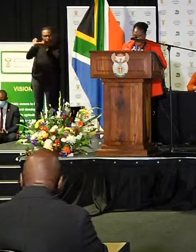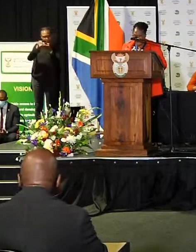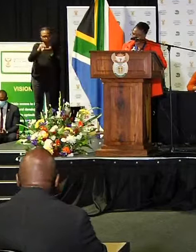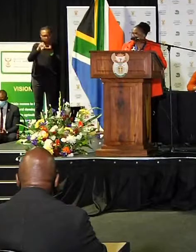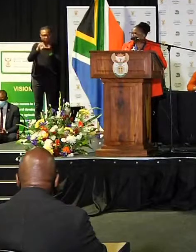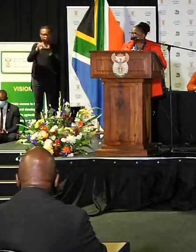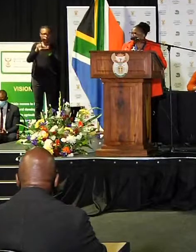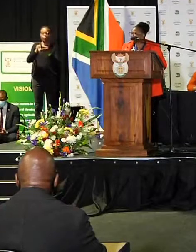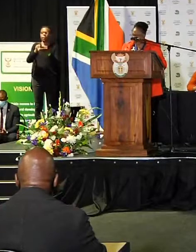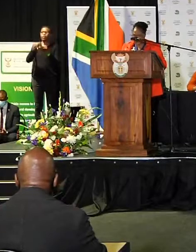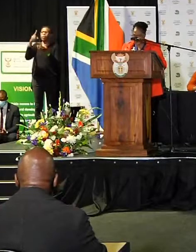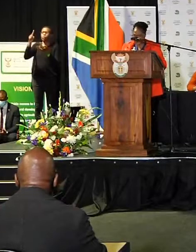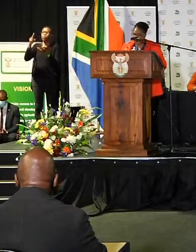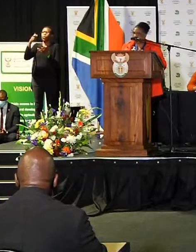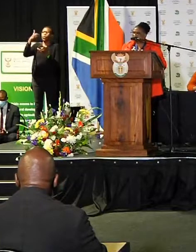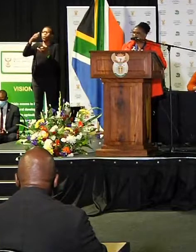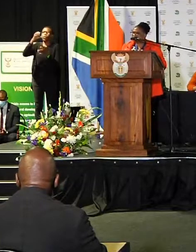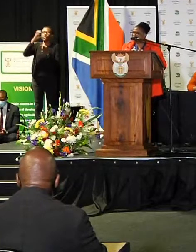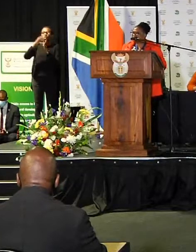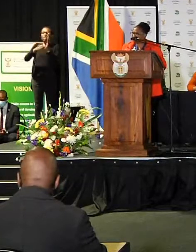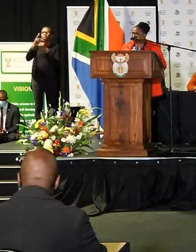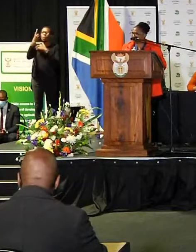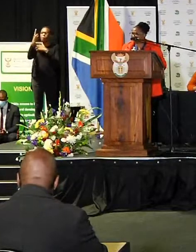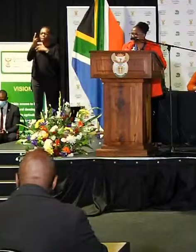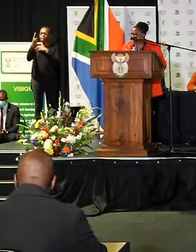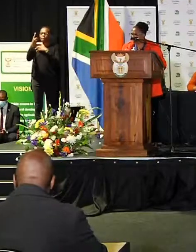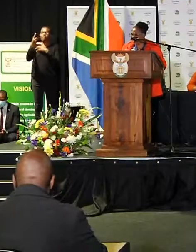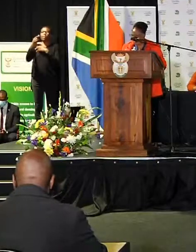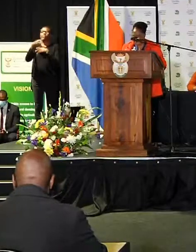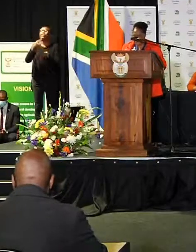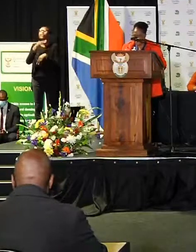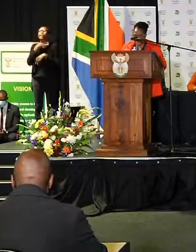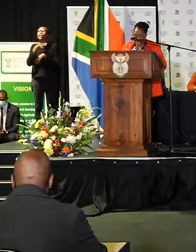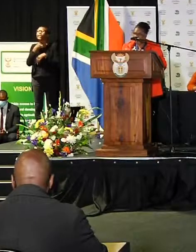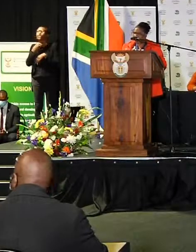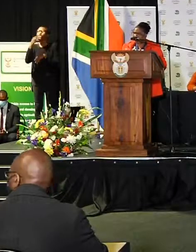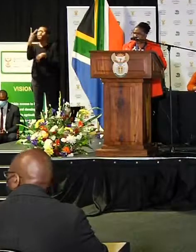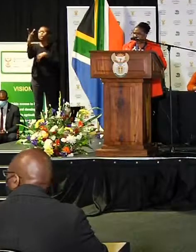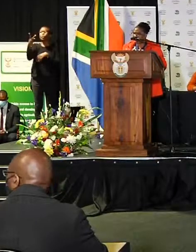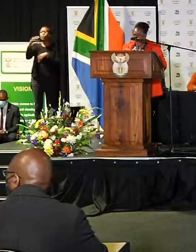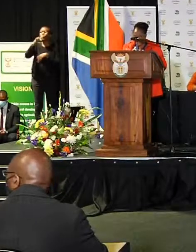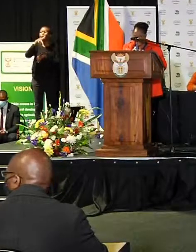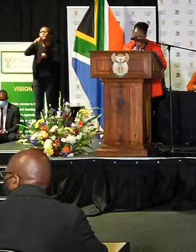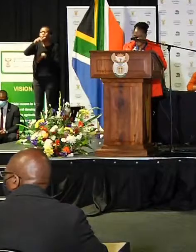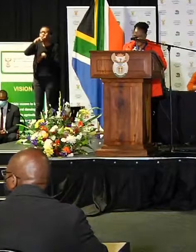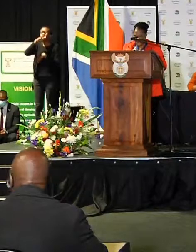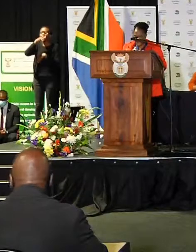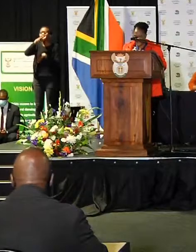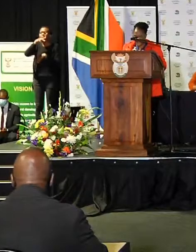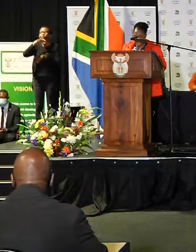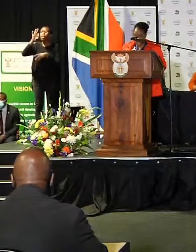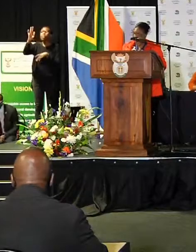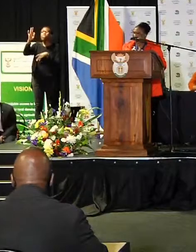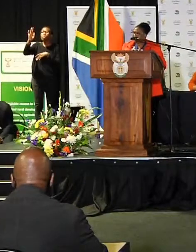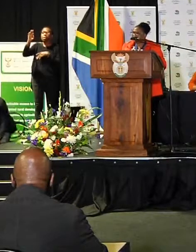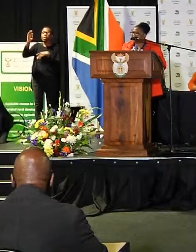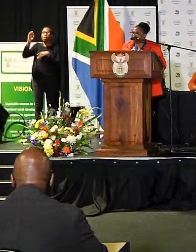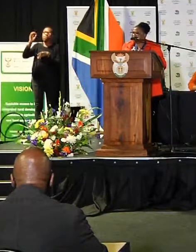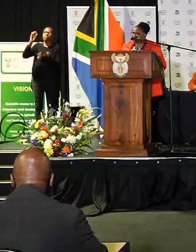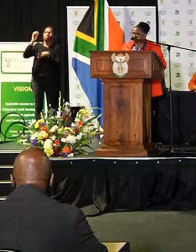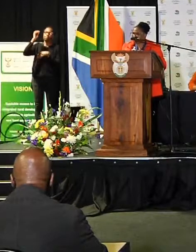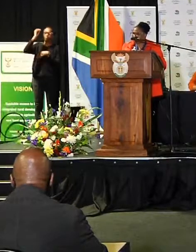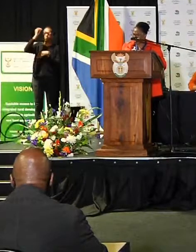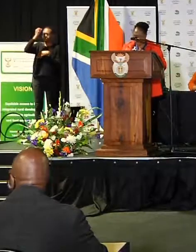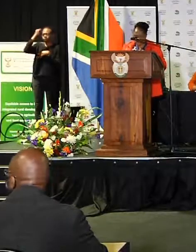channel 1 is English, channel 2 is Afrikaans, channel 3 is Setswana,